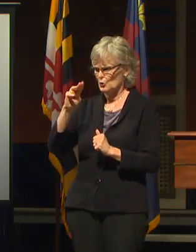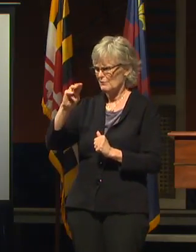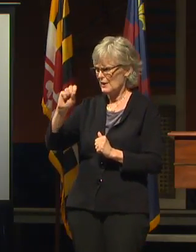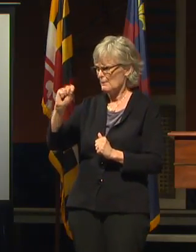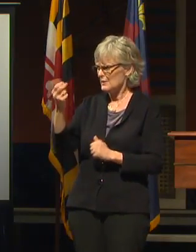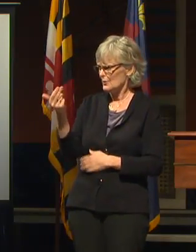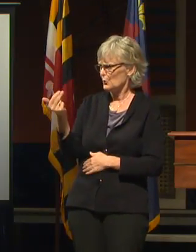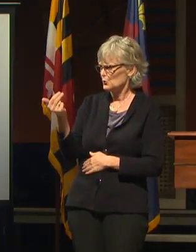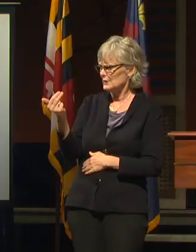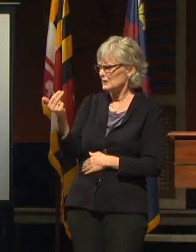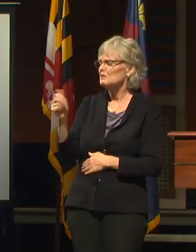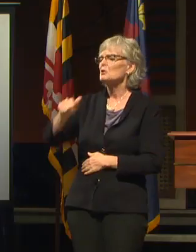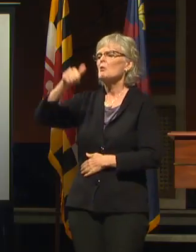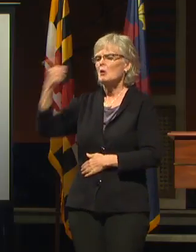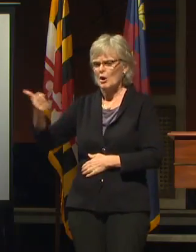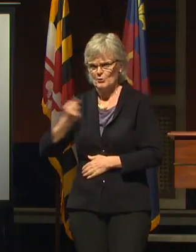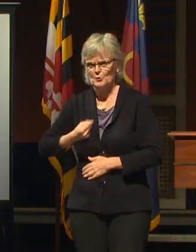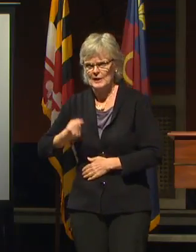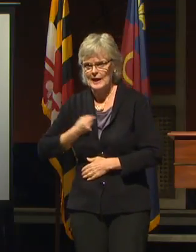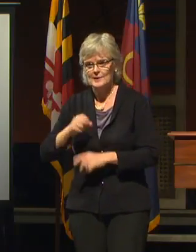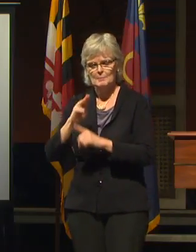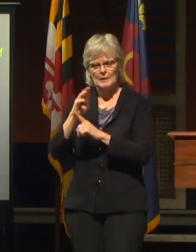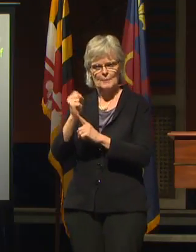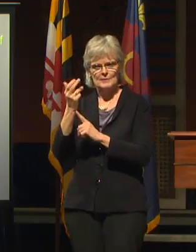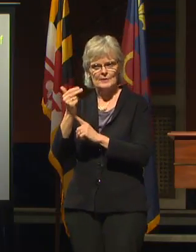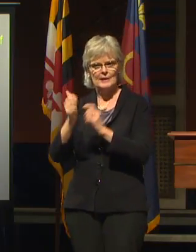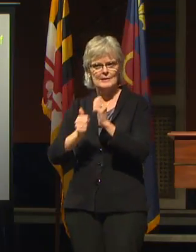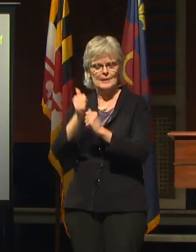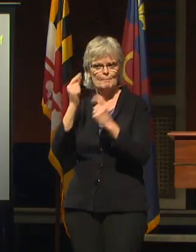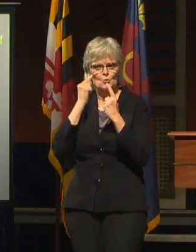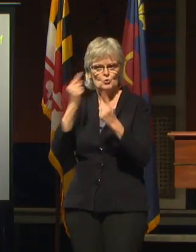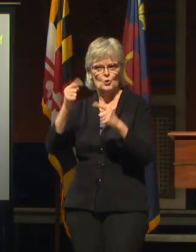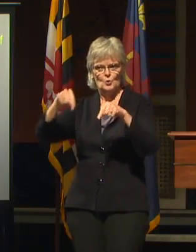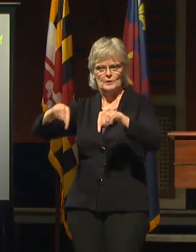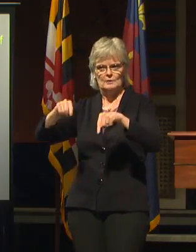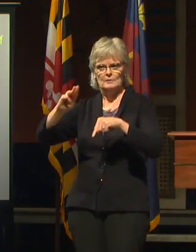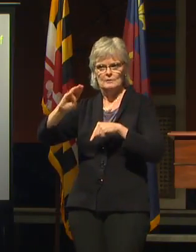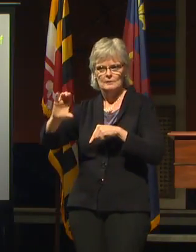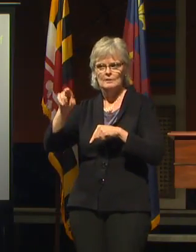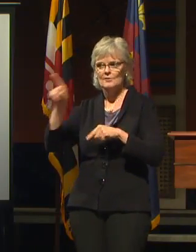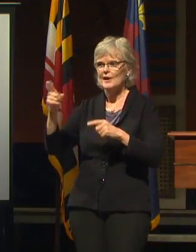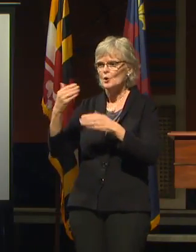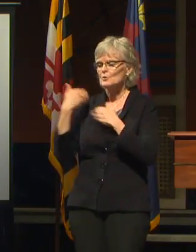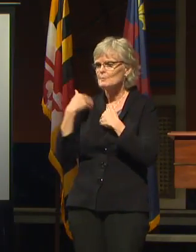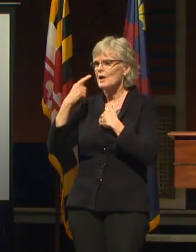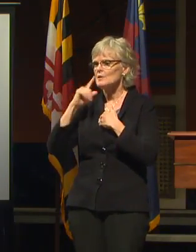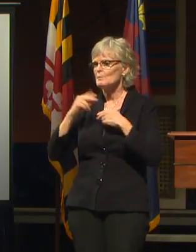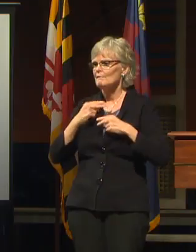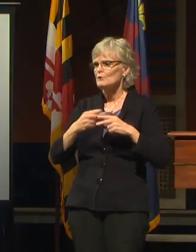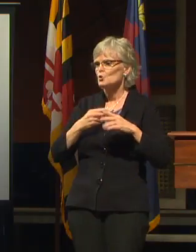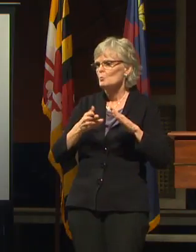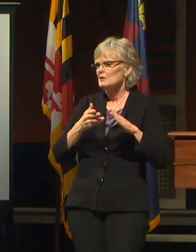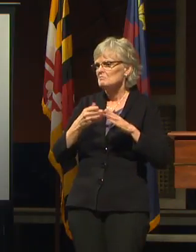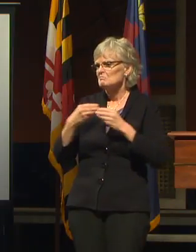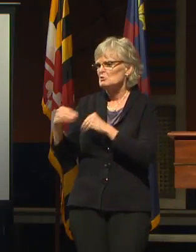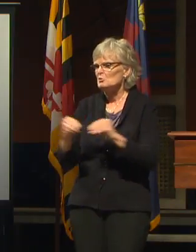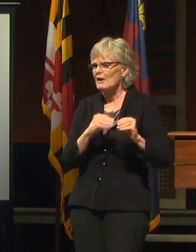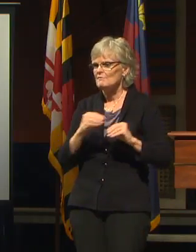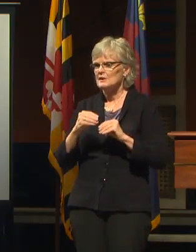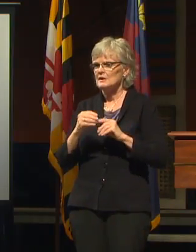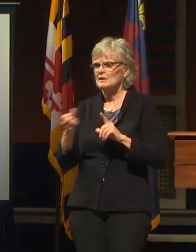MS-13. There are other gangs, but that is the most known gang here in Montgomery County. They are responsible for human trafficking, assaults,